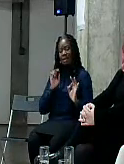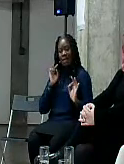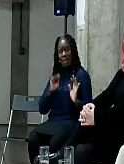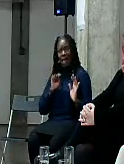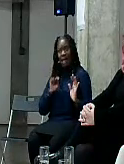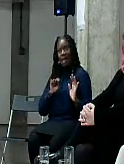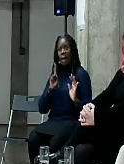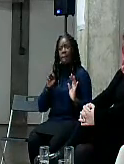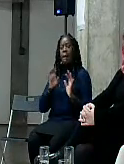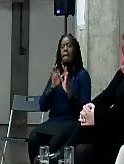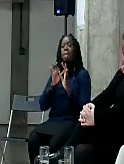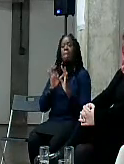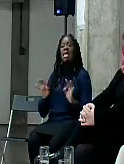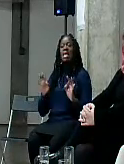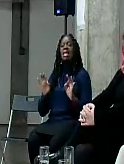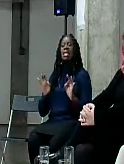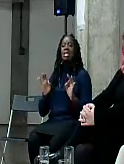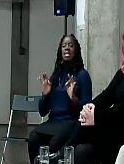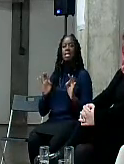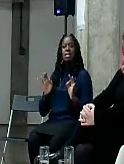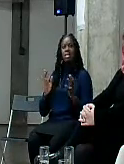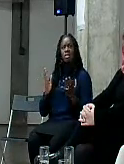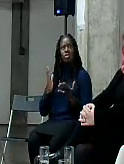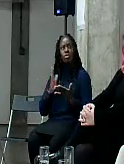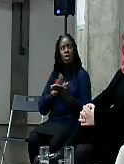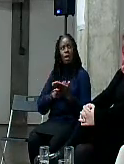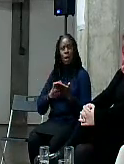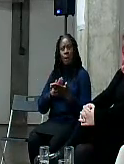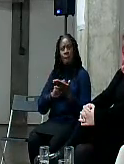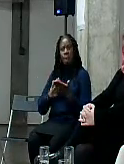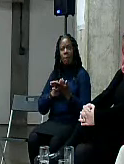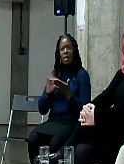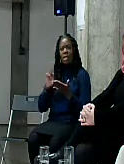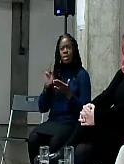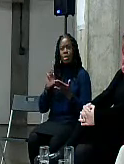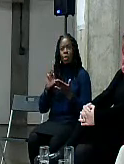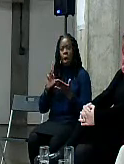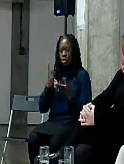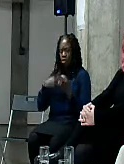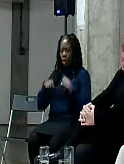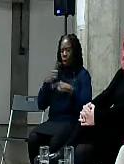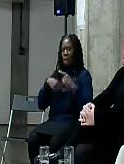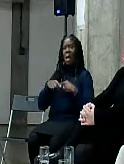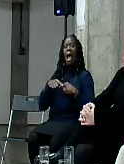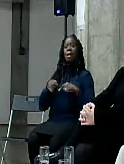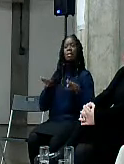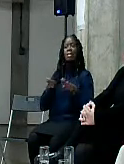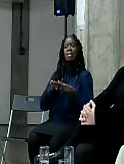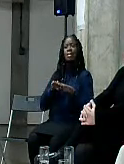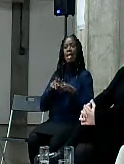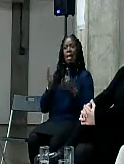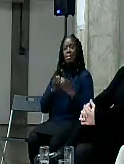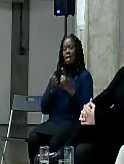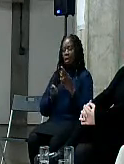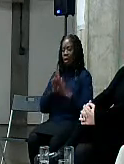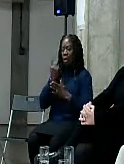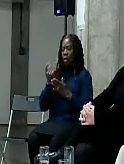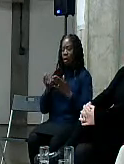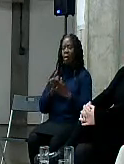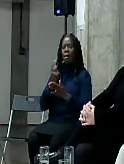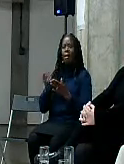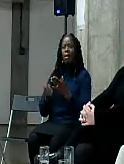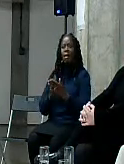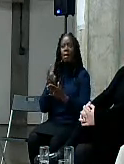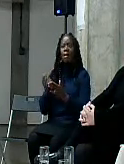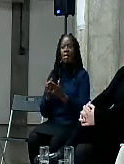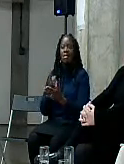But peace is going to be sort of the status quo returned, isn't it, really? You don't want to go back